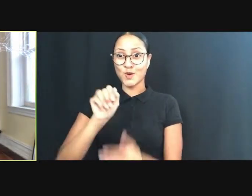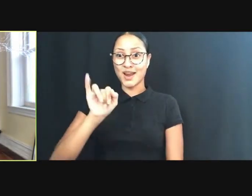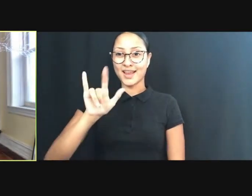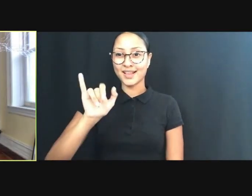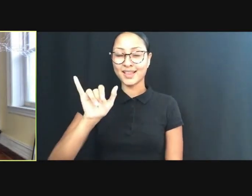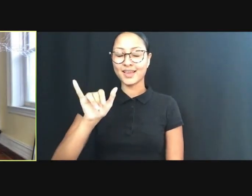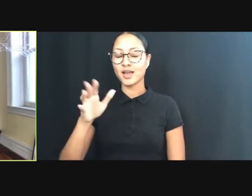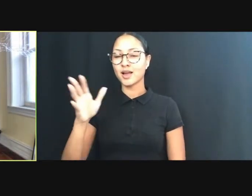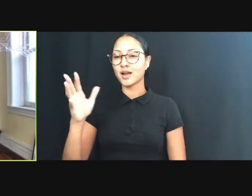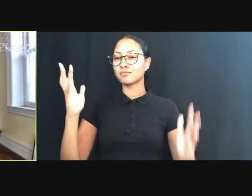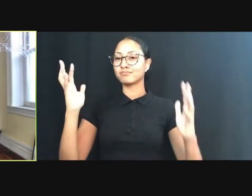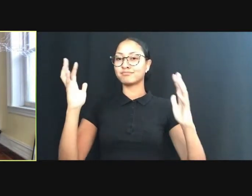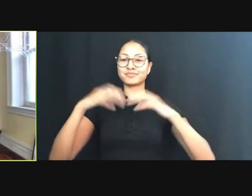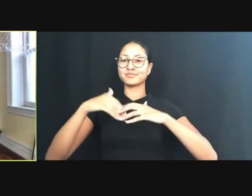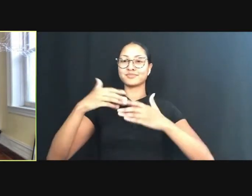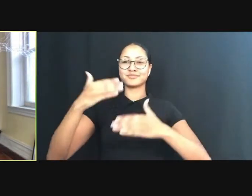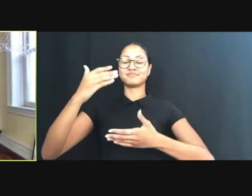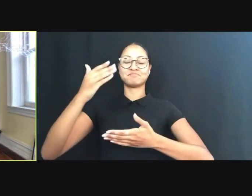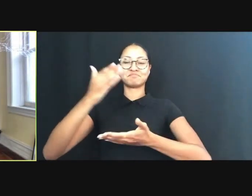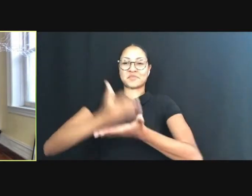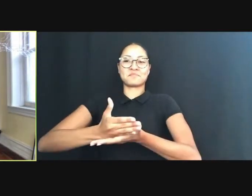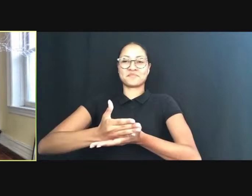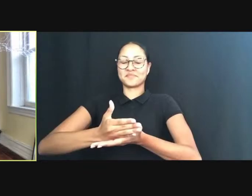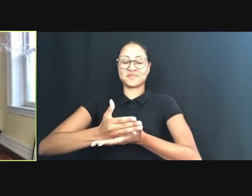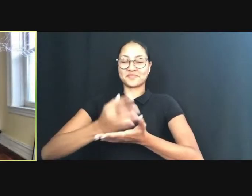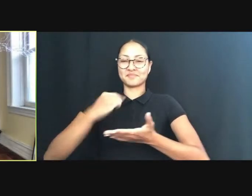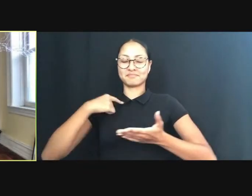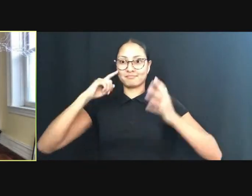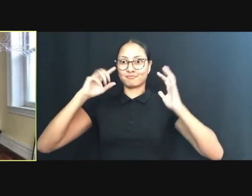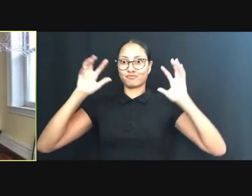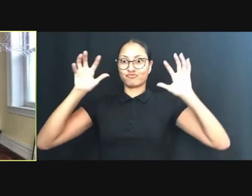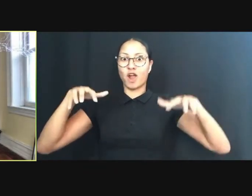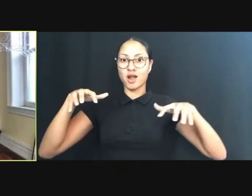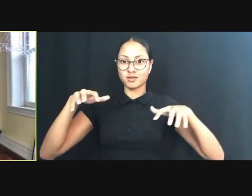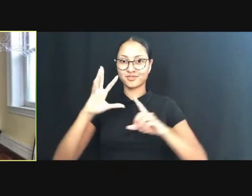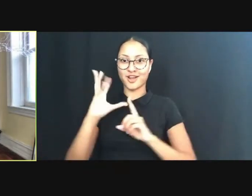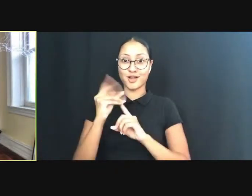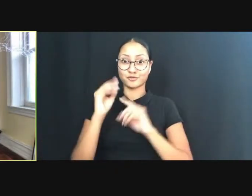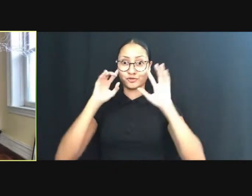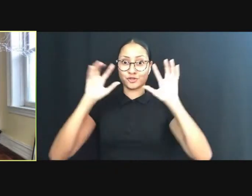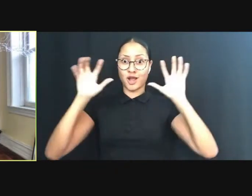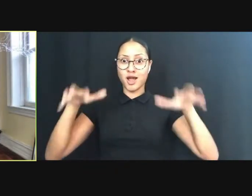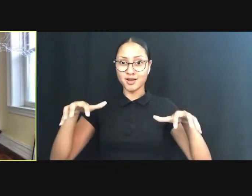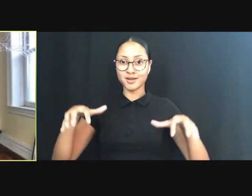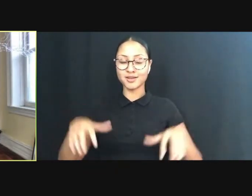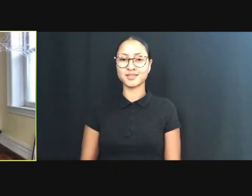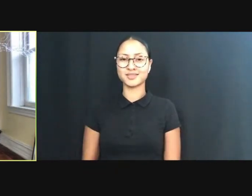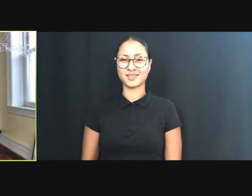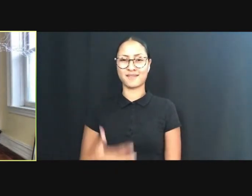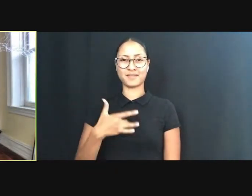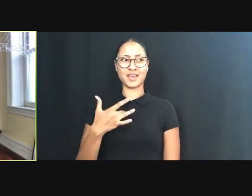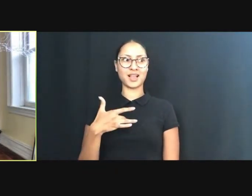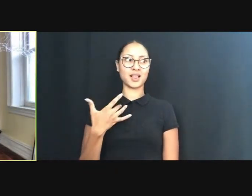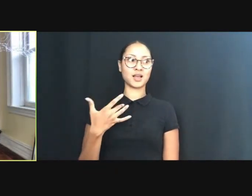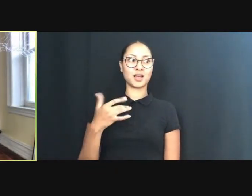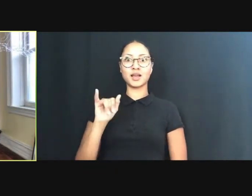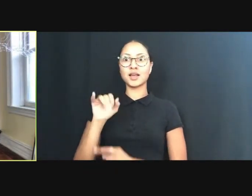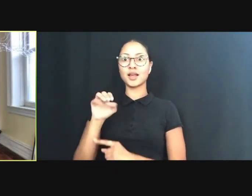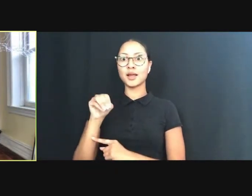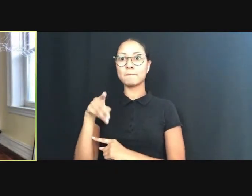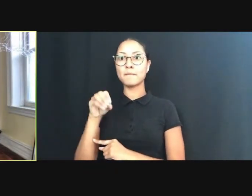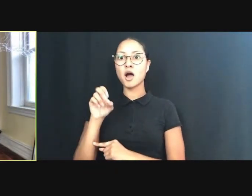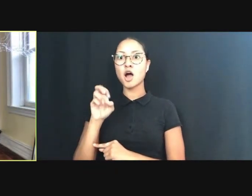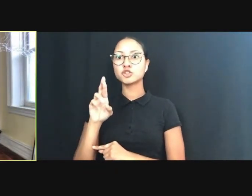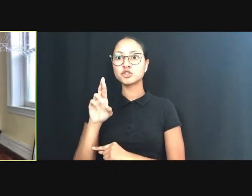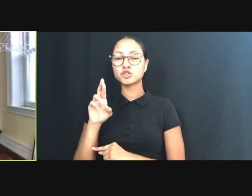shock. And I just felt I had imposter syndrome. I was like, wait a minute, am I supposed to be here? Maybe I shouldn't be here. Oh no, I don't know if I'm supposed to be